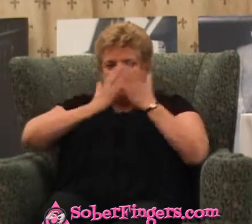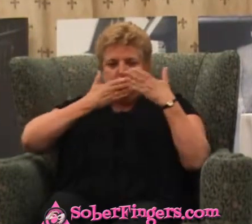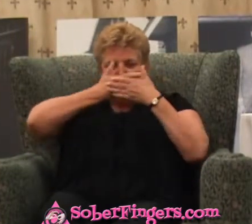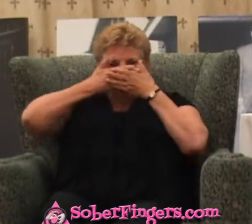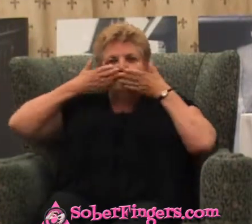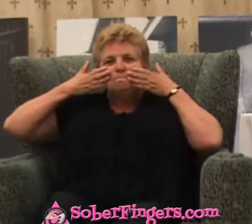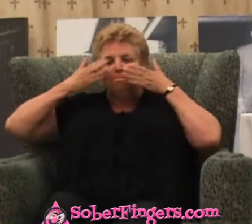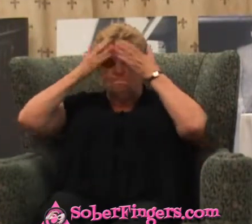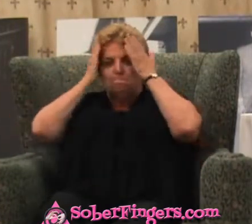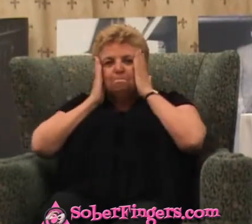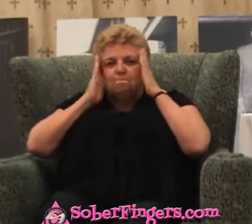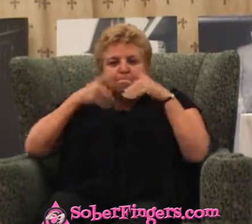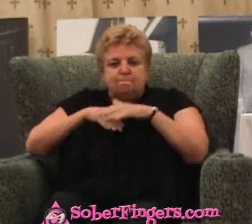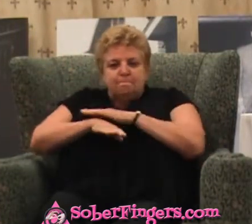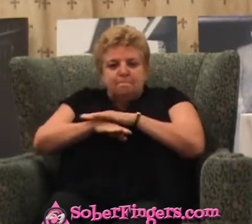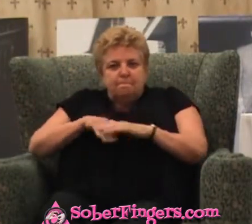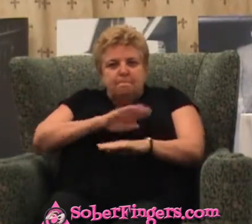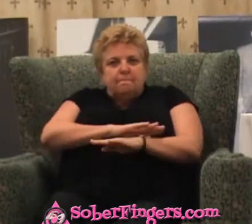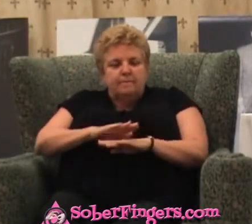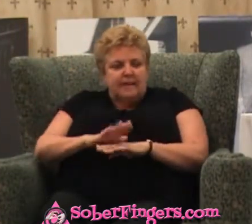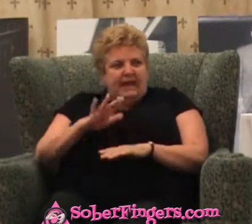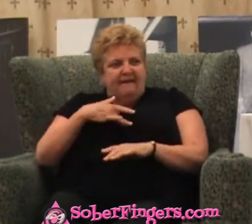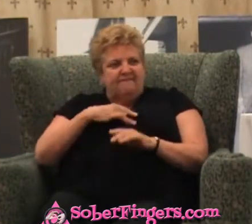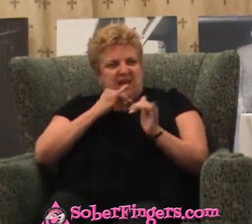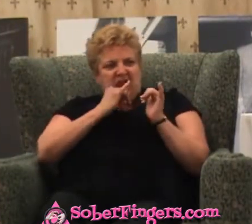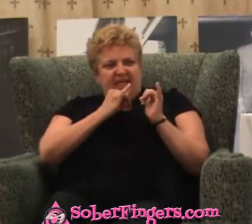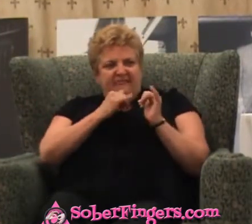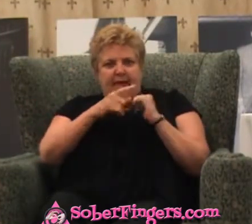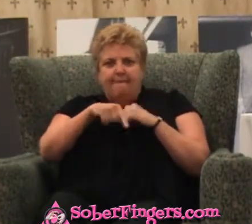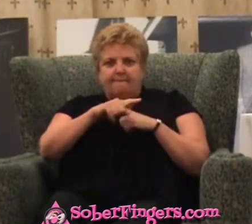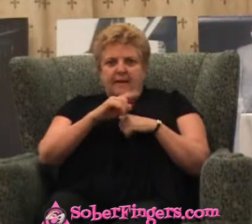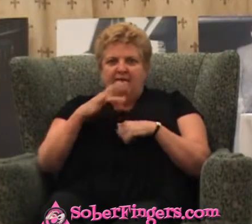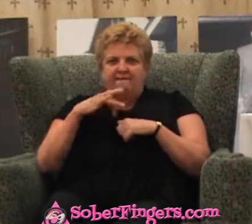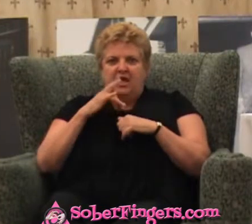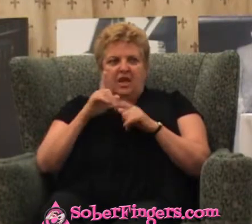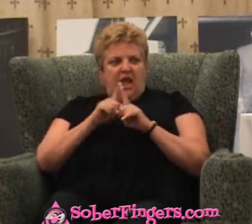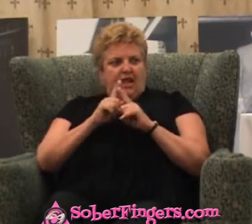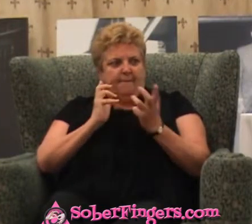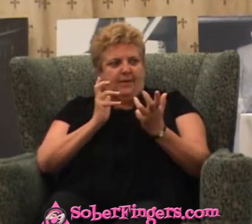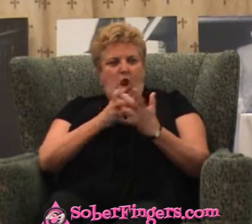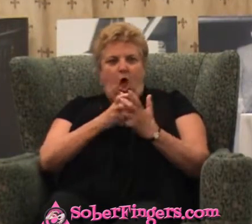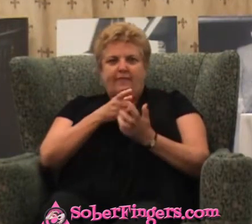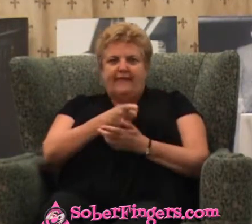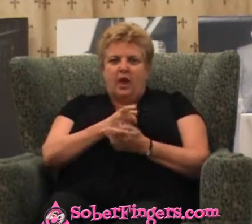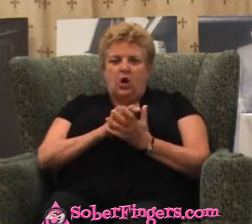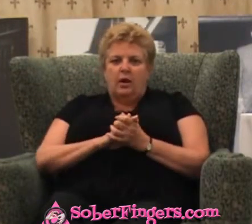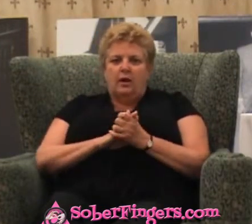I felt just like them. I belong there. I am a citizen of the